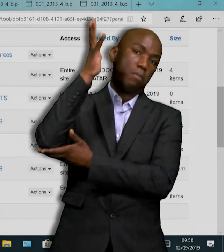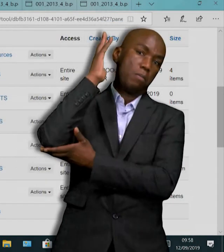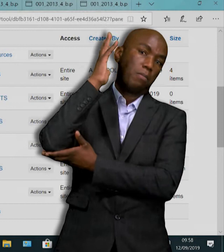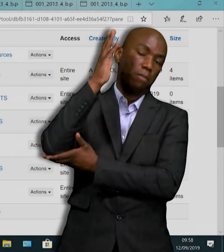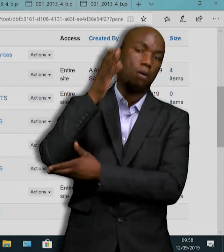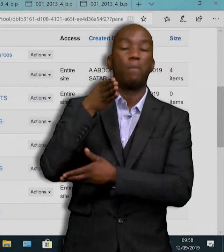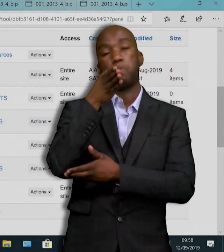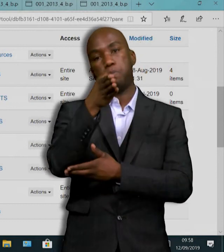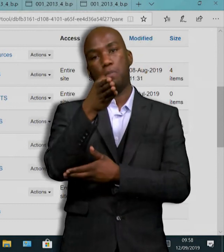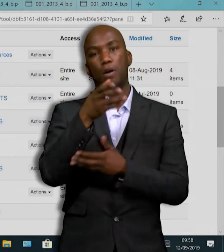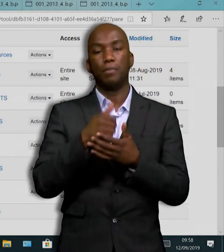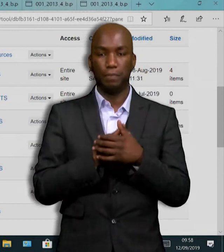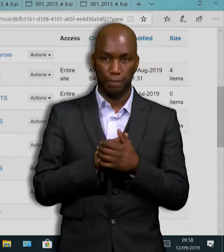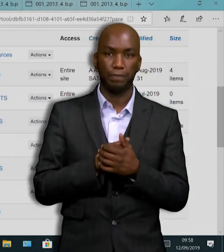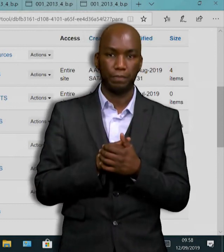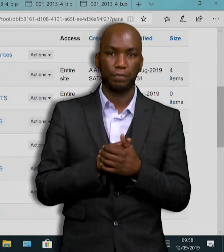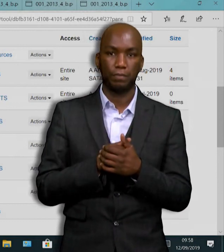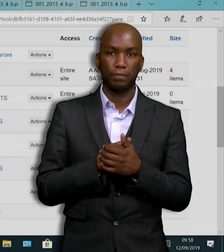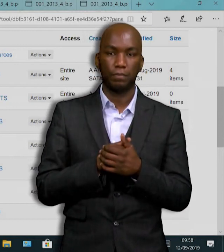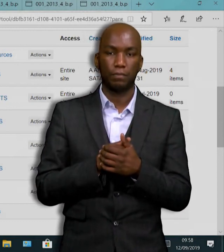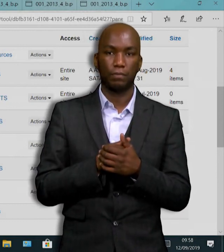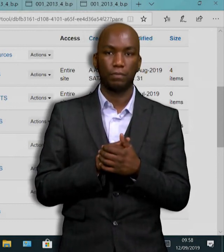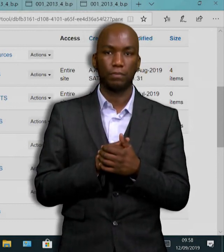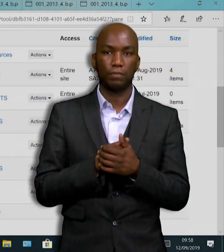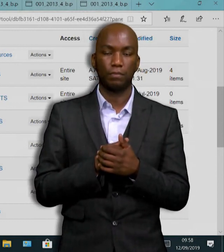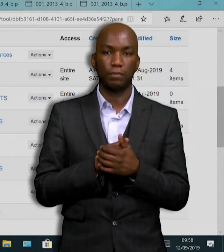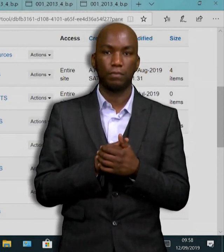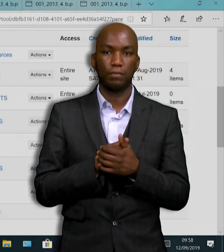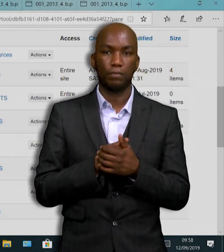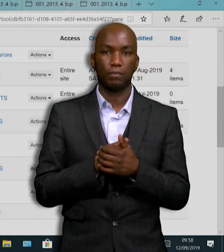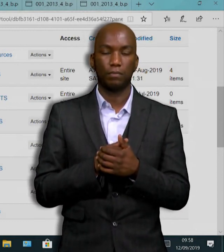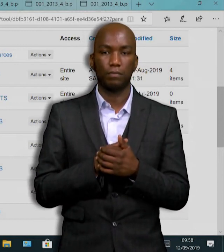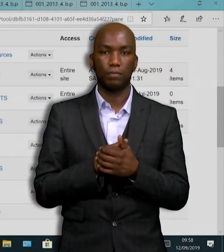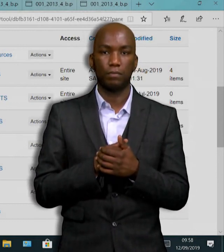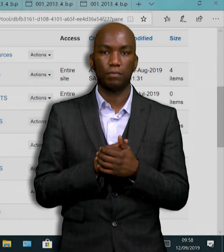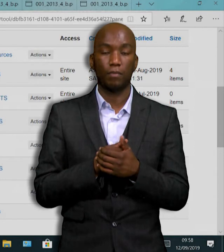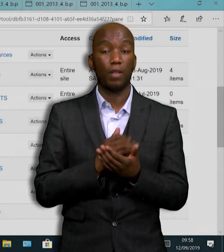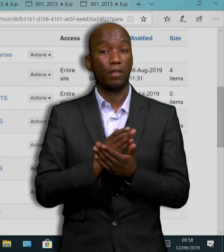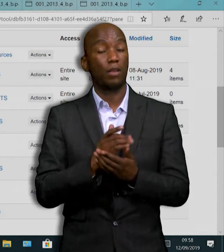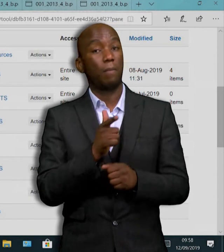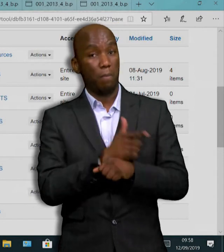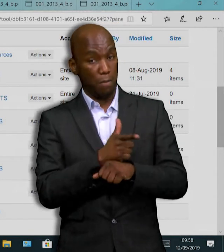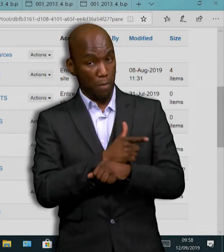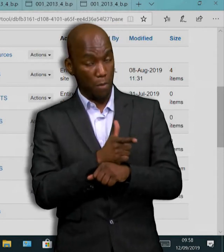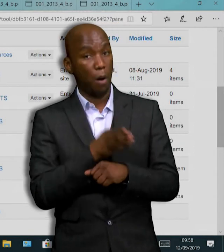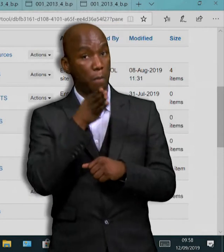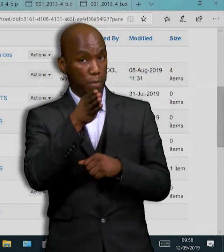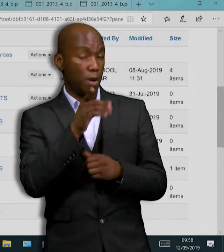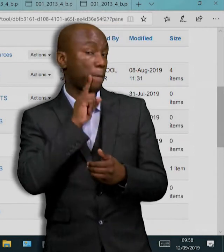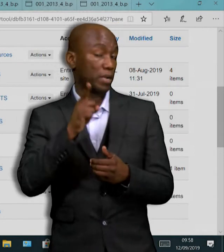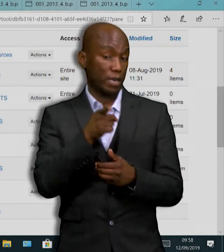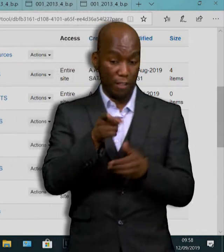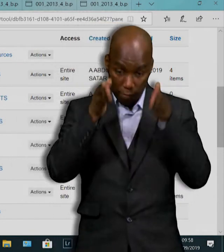Live broadcasts. The next folder is dedicated for resources such as slides and